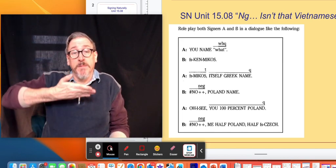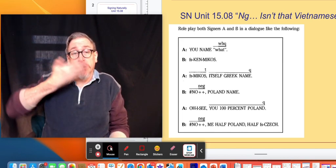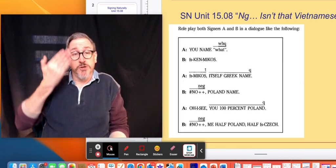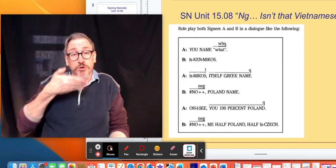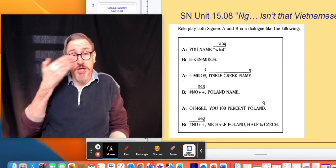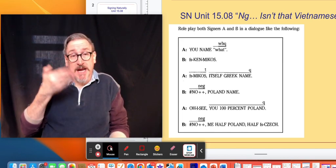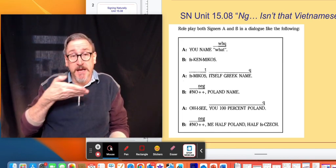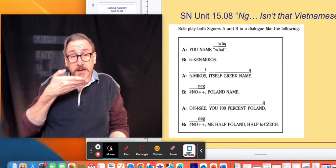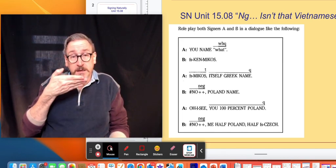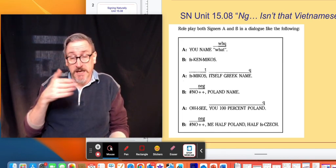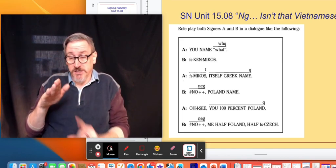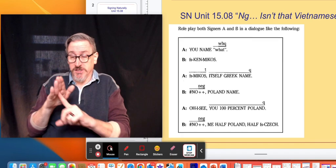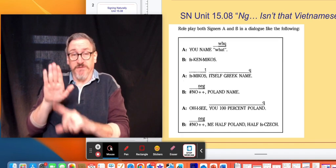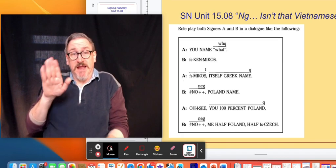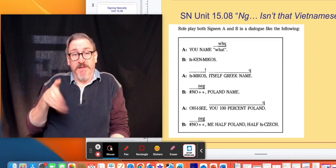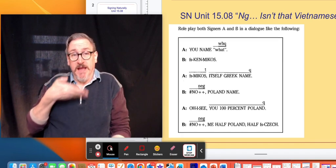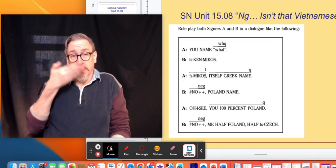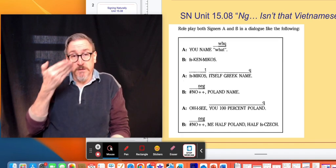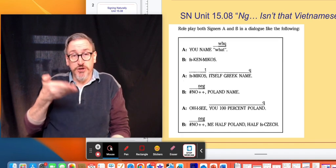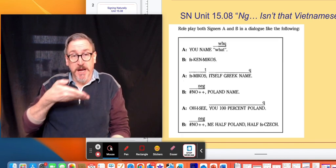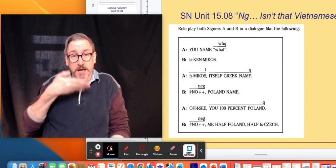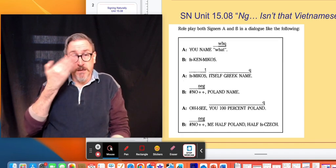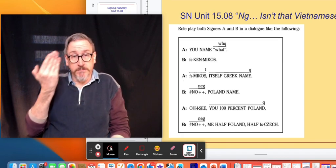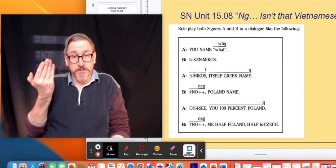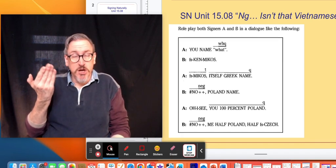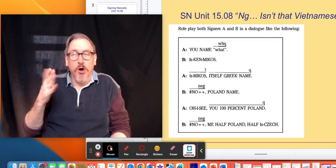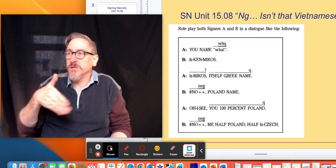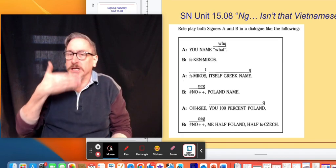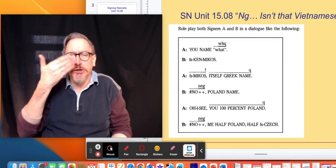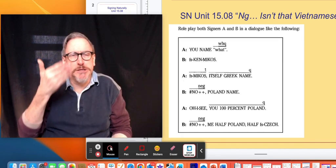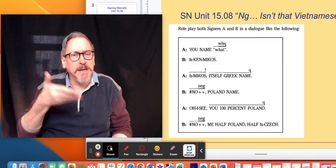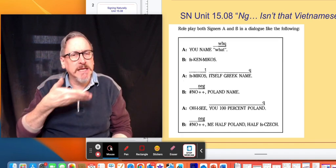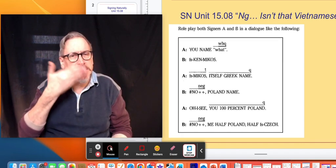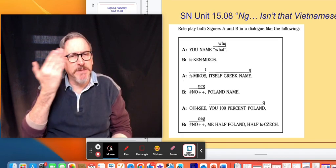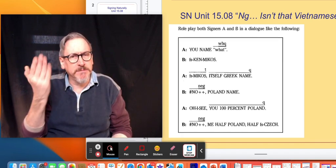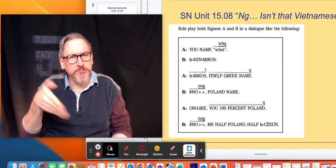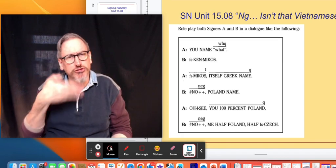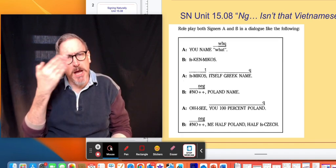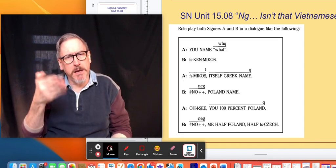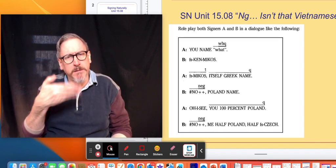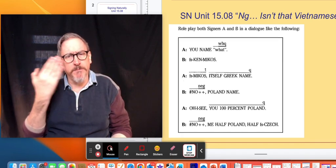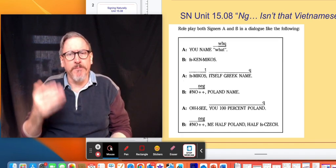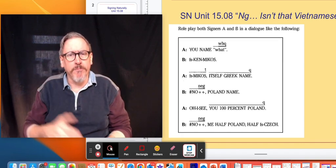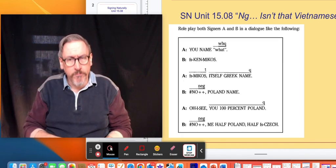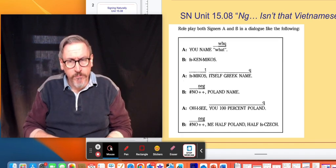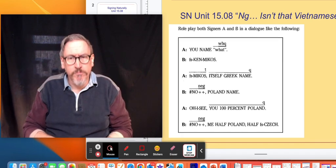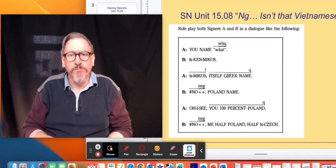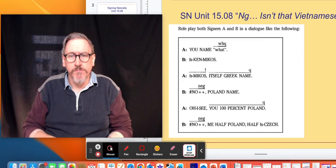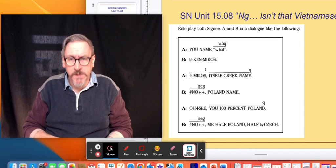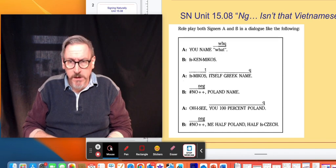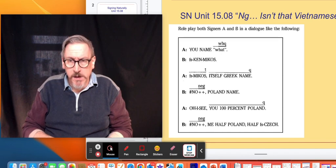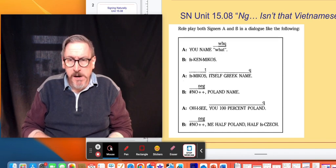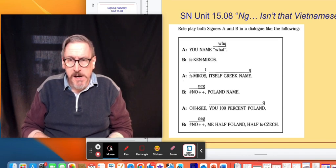but check, and it's just the flat of the hand, check. Almost like you're smelling something, check.